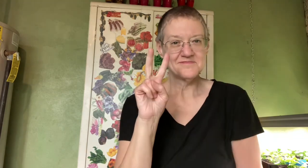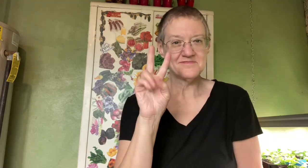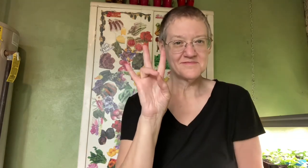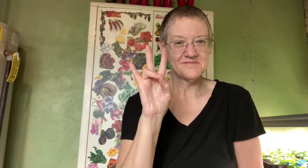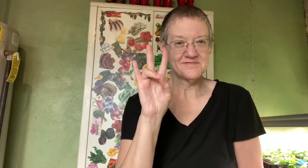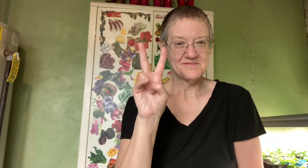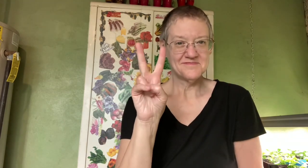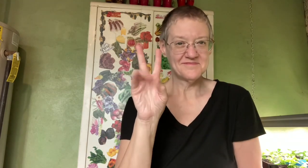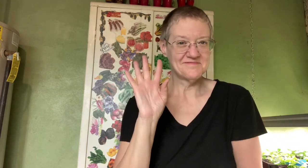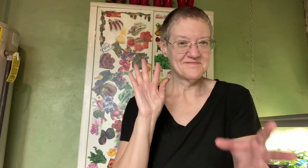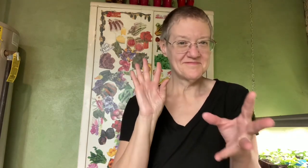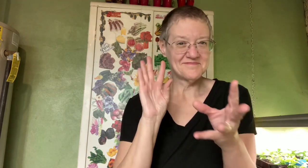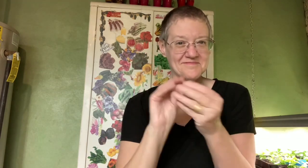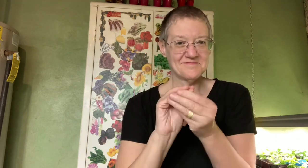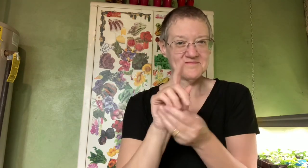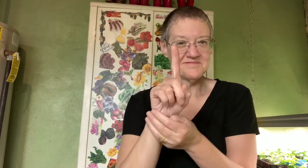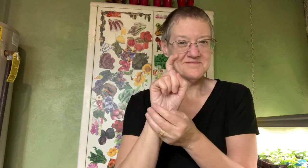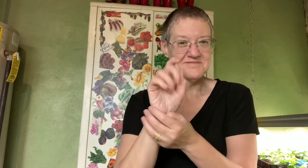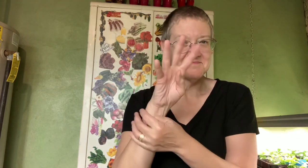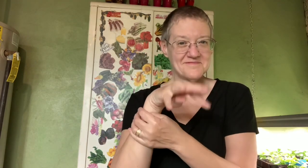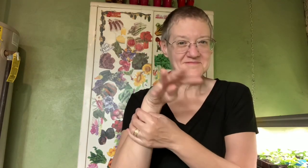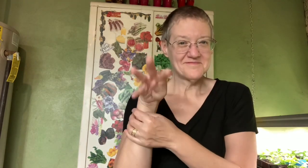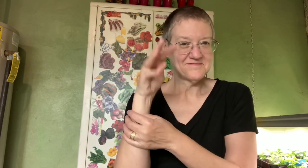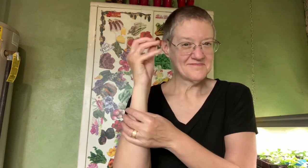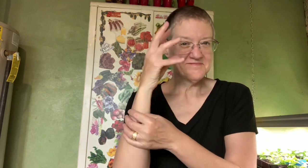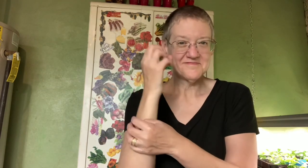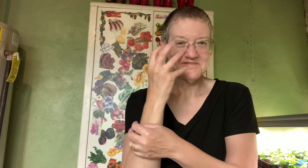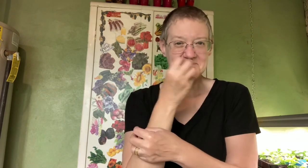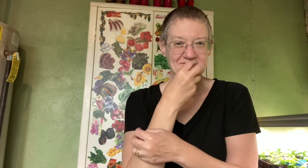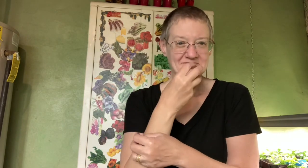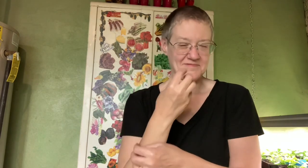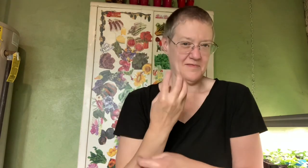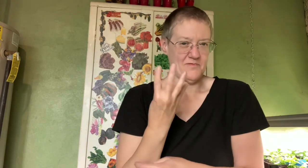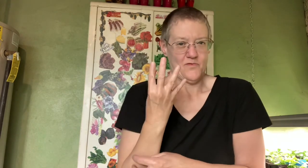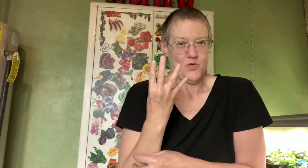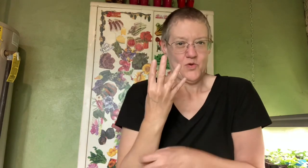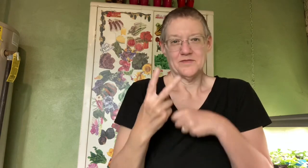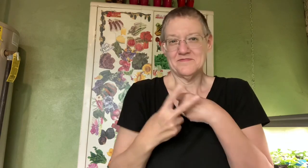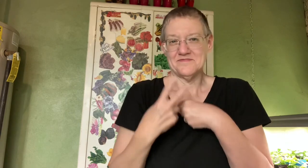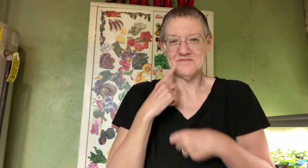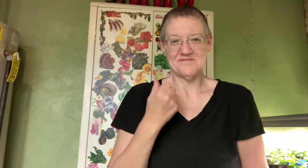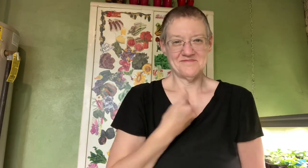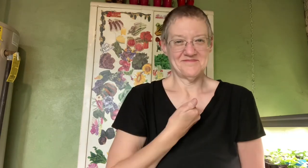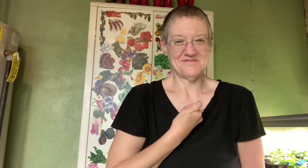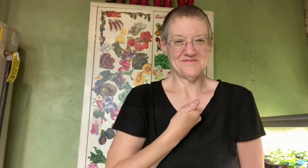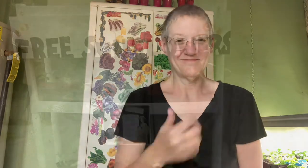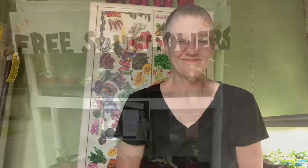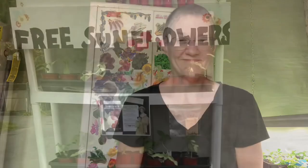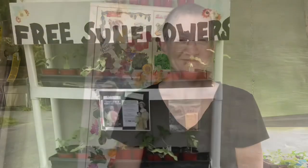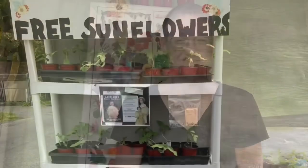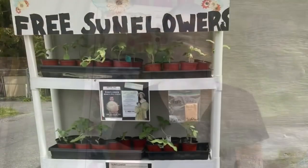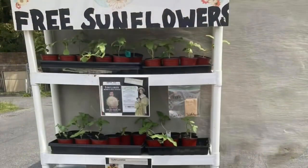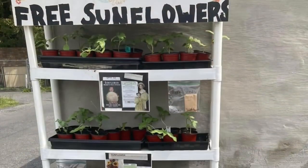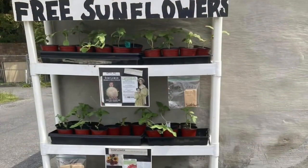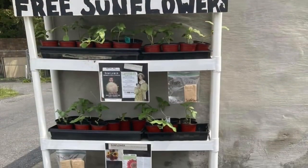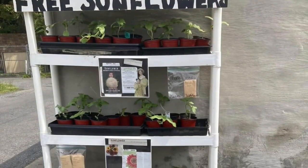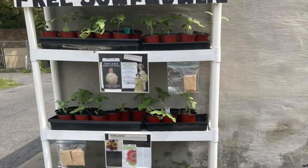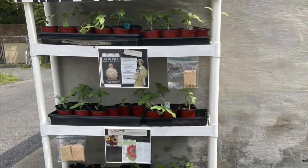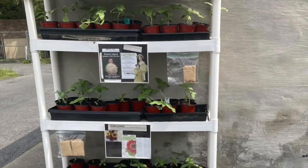of the Mammoth of 72 cells, so this is going to be 144 Mammoth sunflowers.